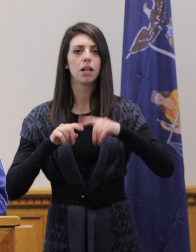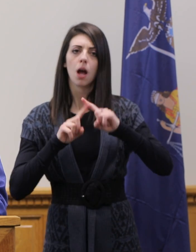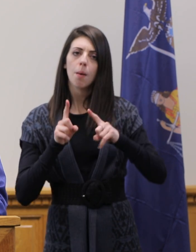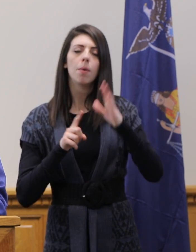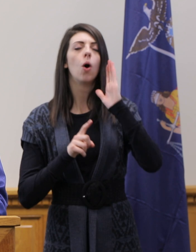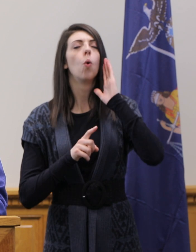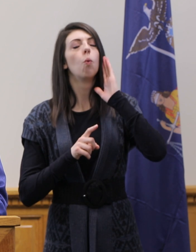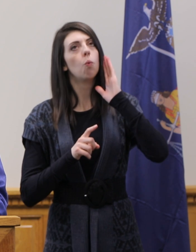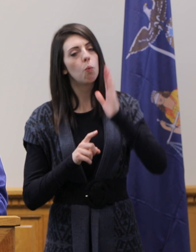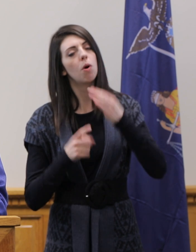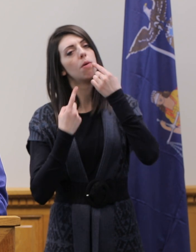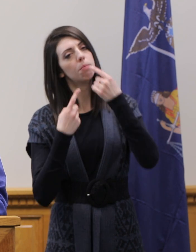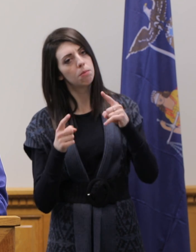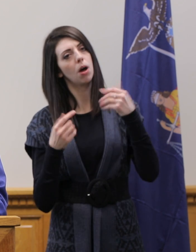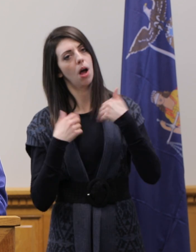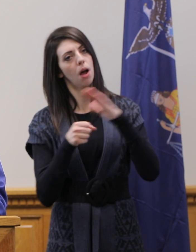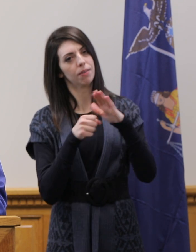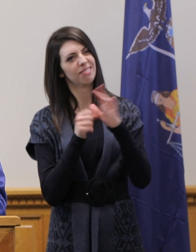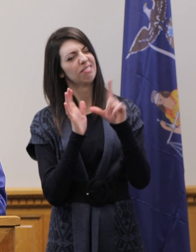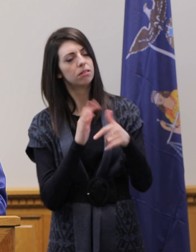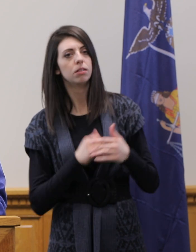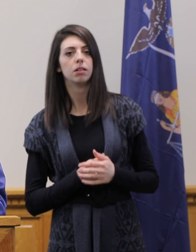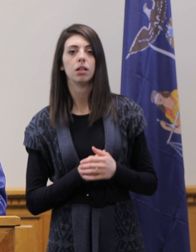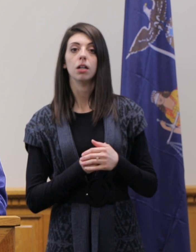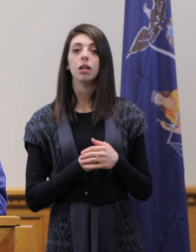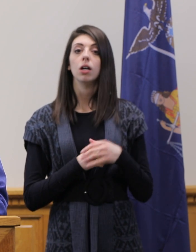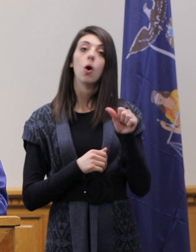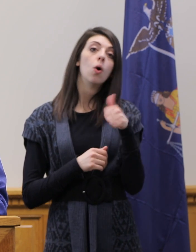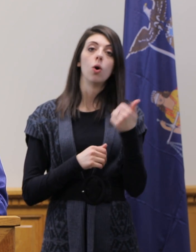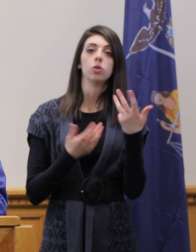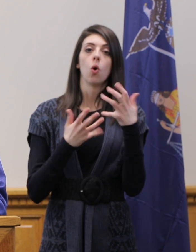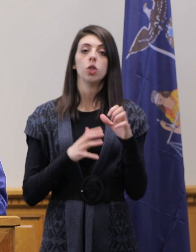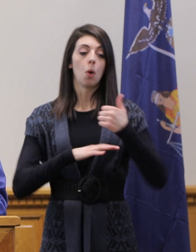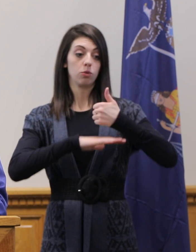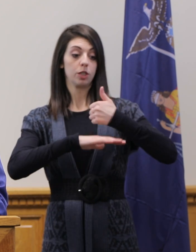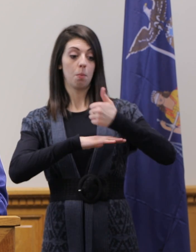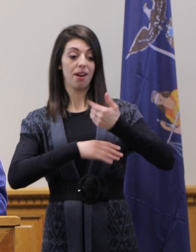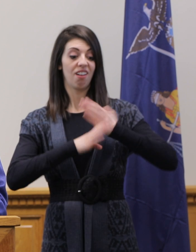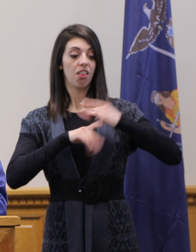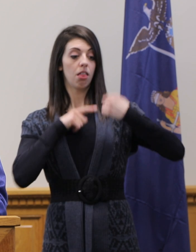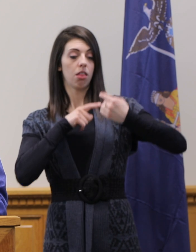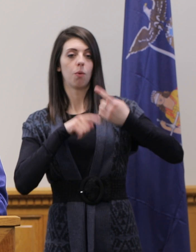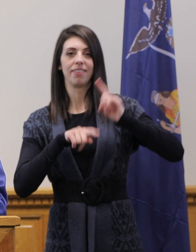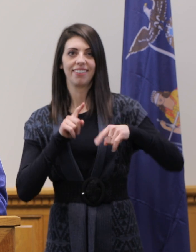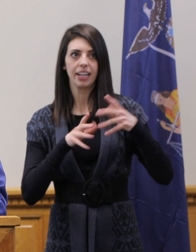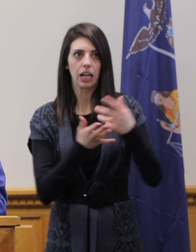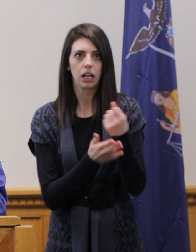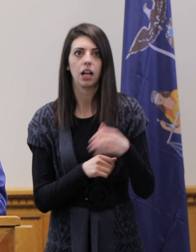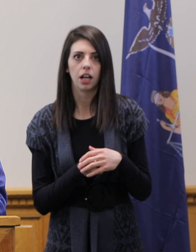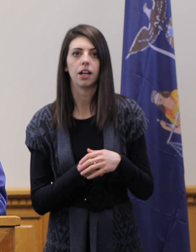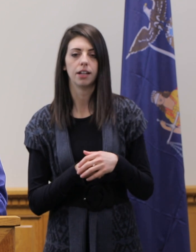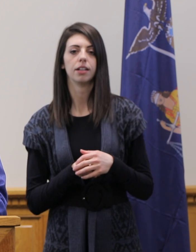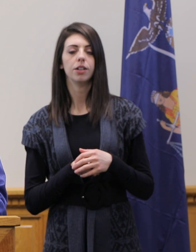for everyone. We don't want the lack of transportation to be a barrier for those who need to be tested or who are eligible to receive